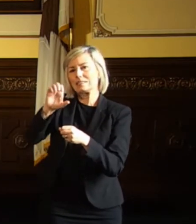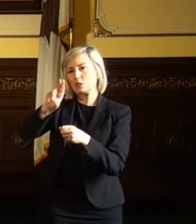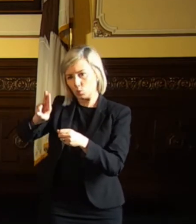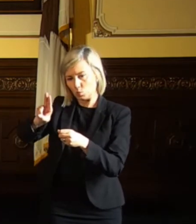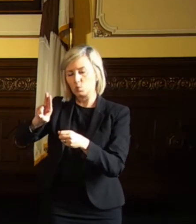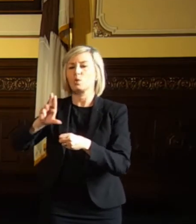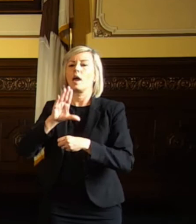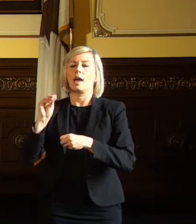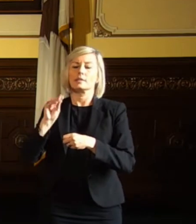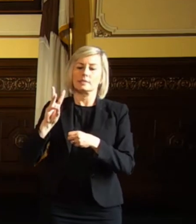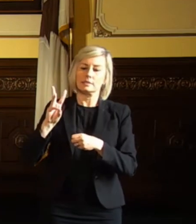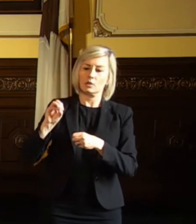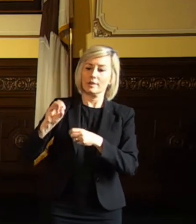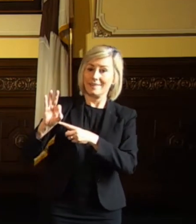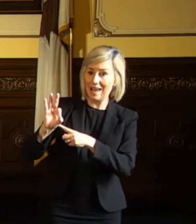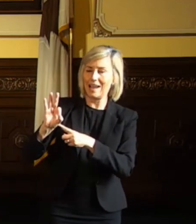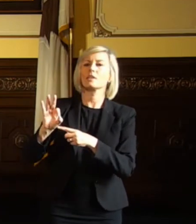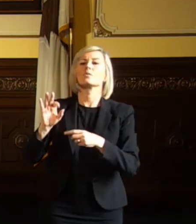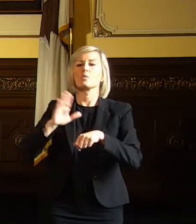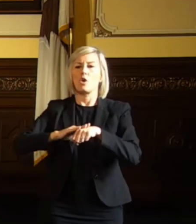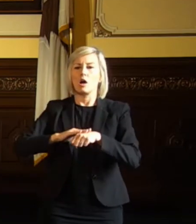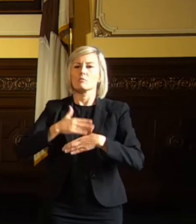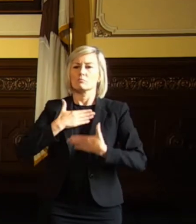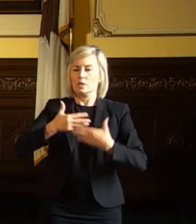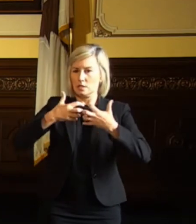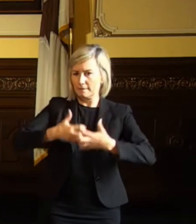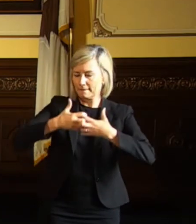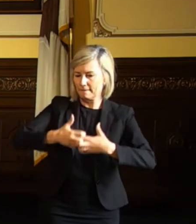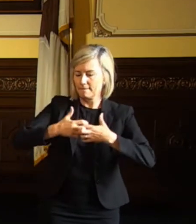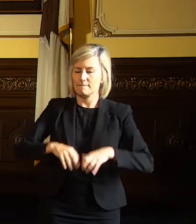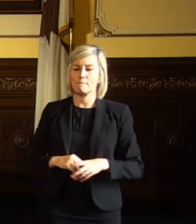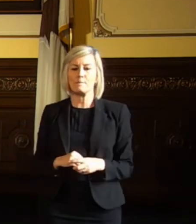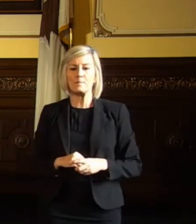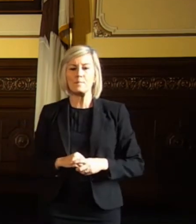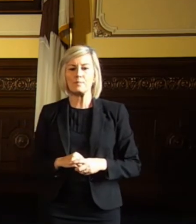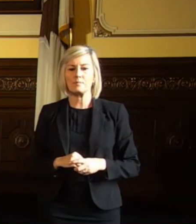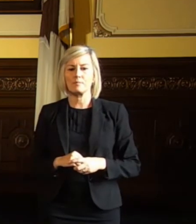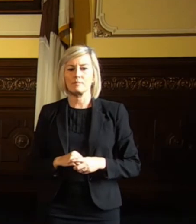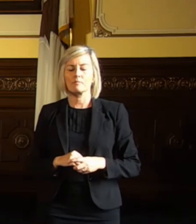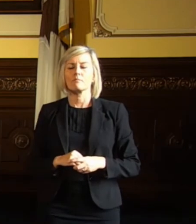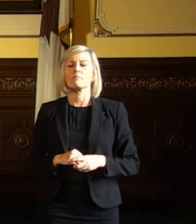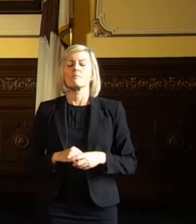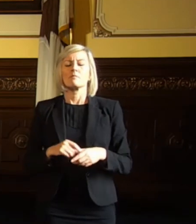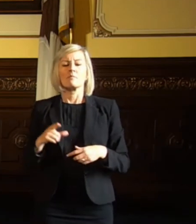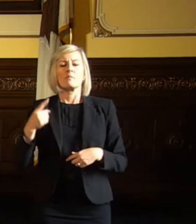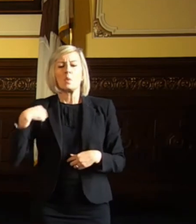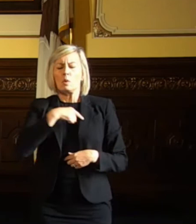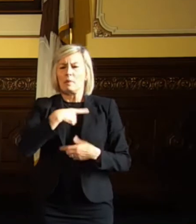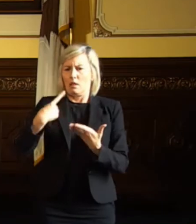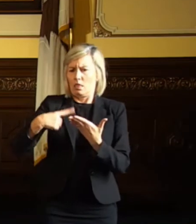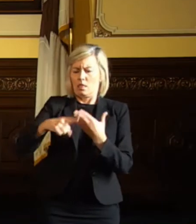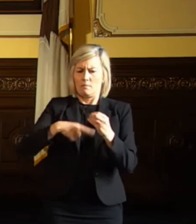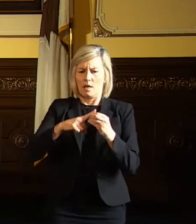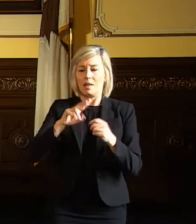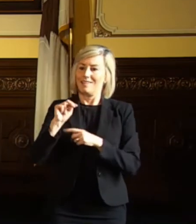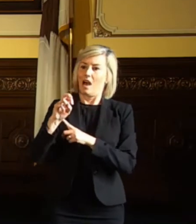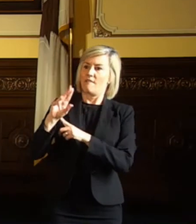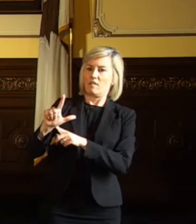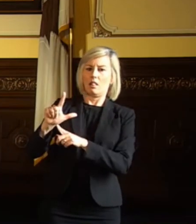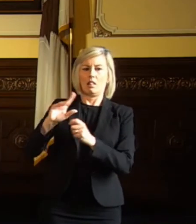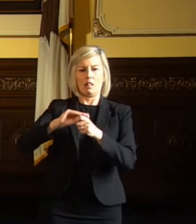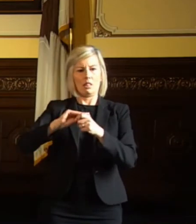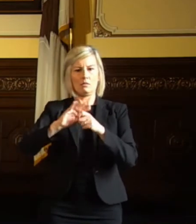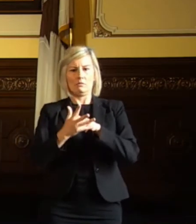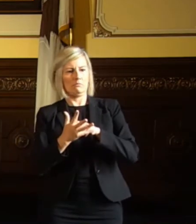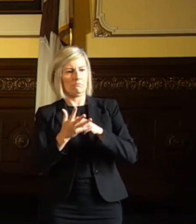ICU and 609 patients were on ventilators. We have been talking about this novel coronavirus for months